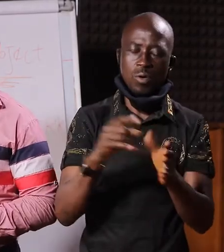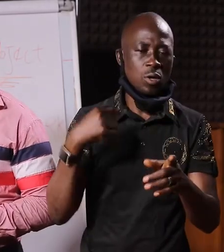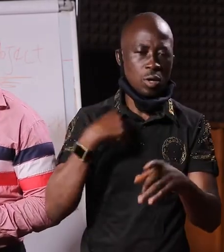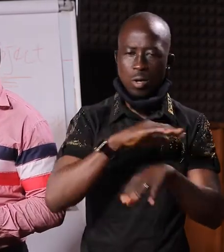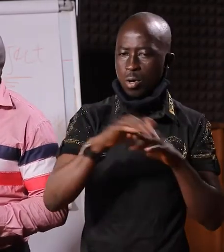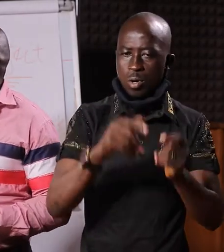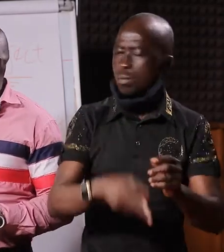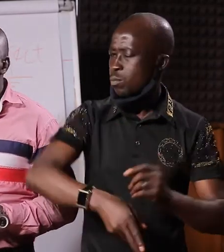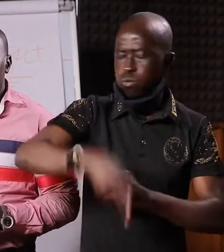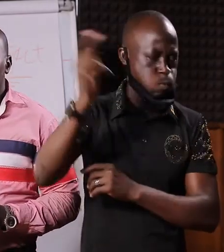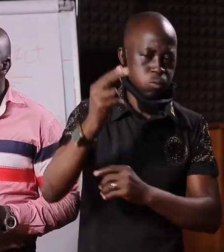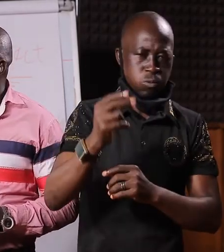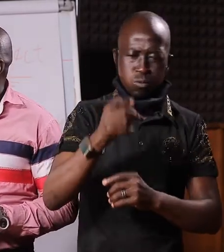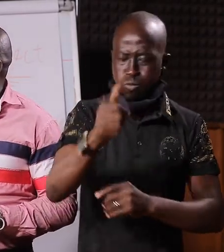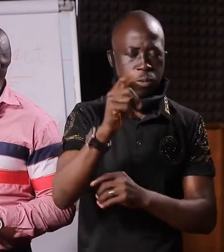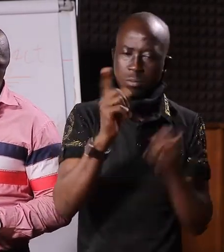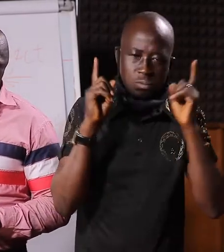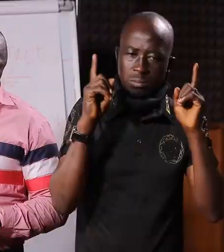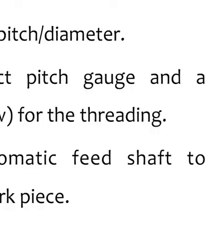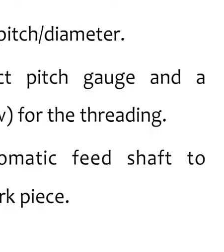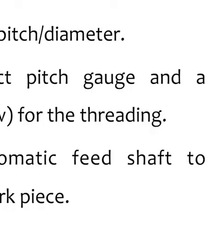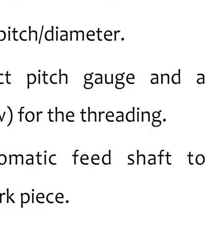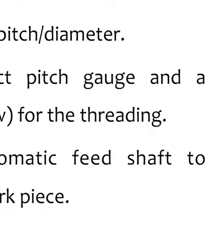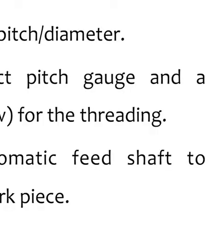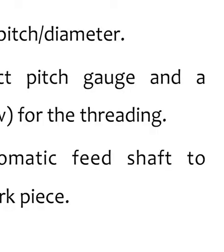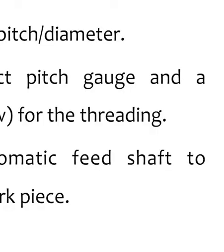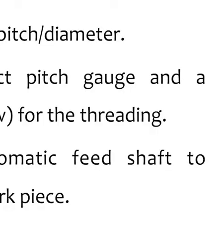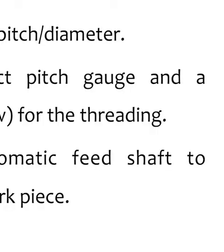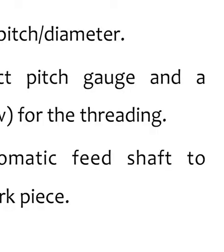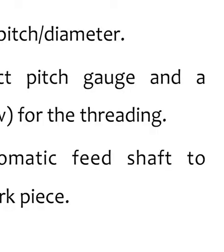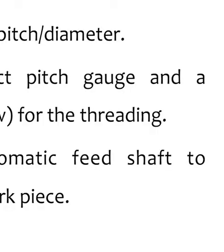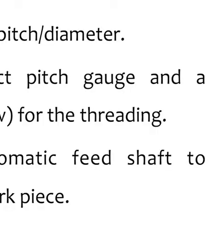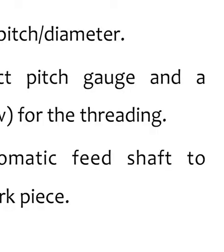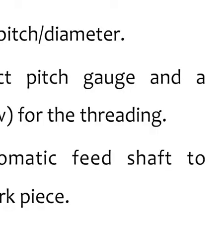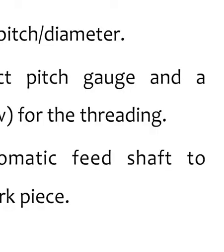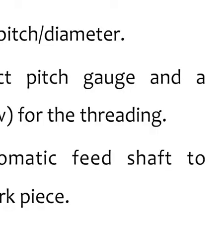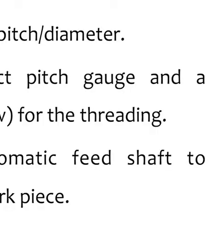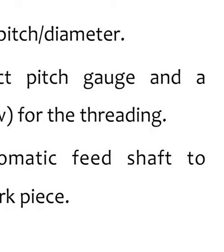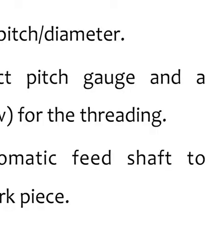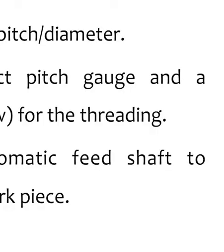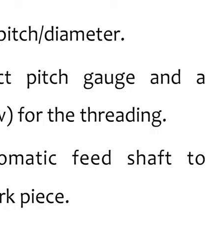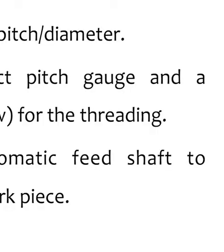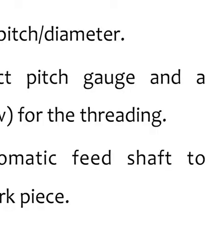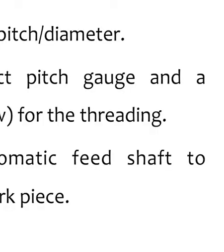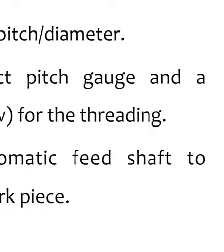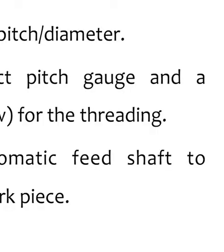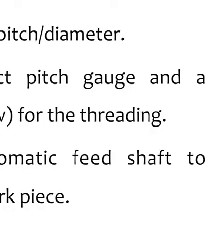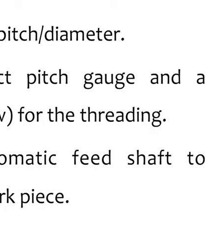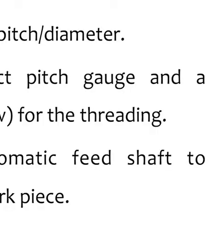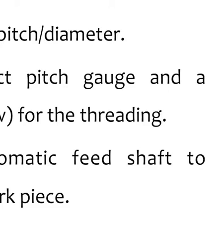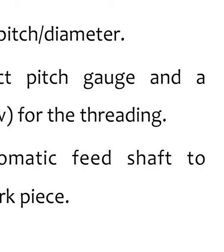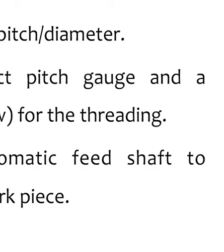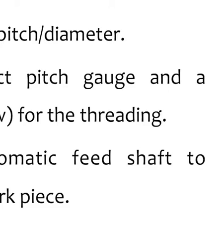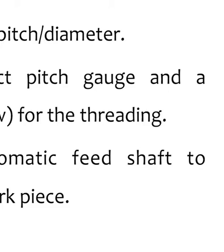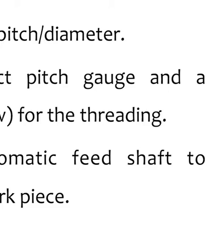speed for the threading. Number 6, engage the automatic feed shaft to test